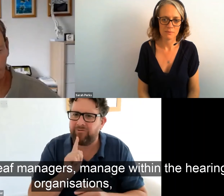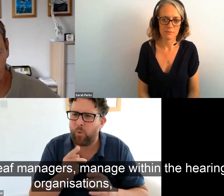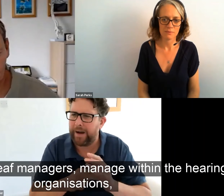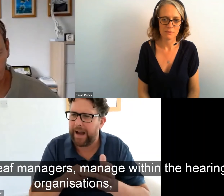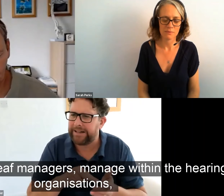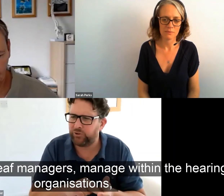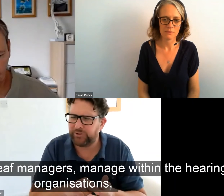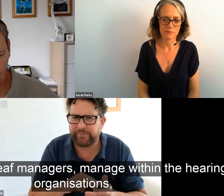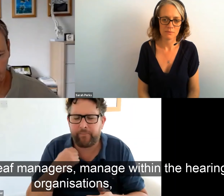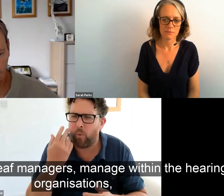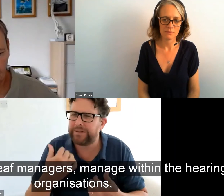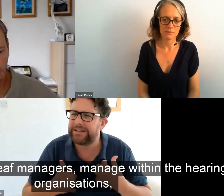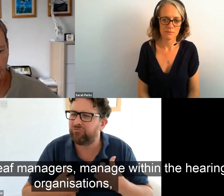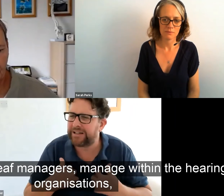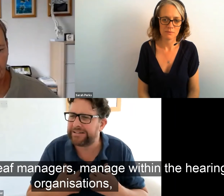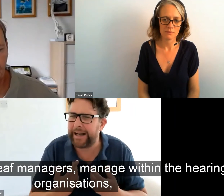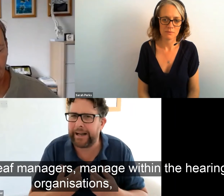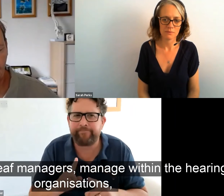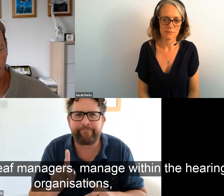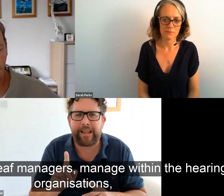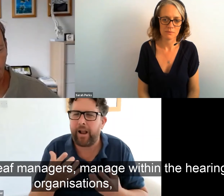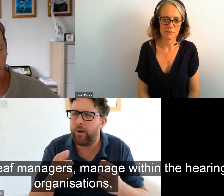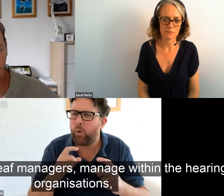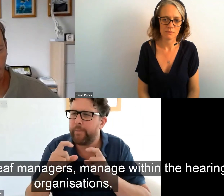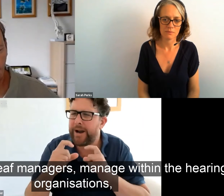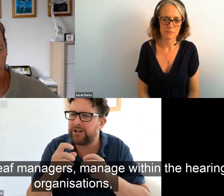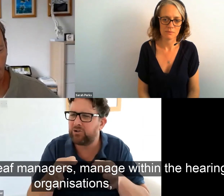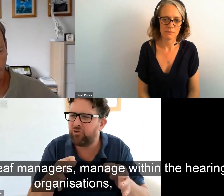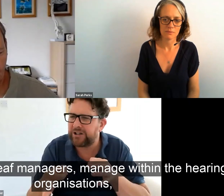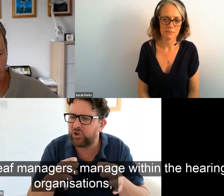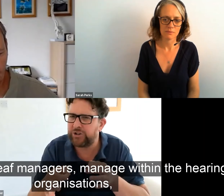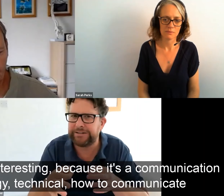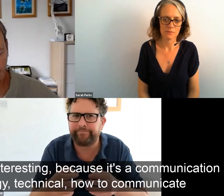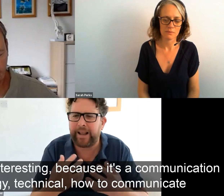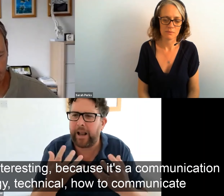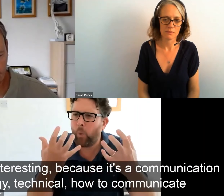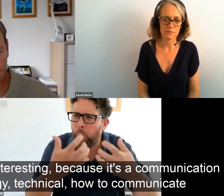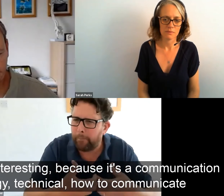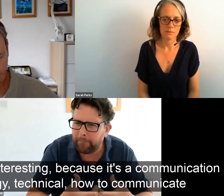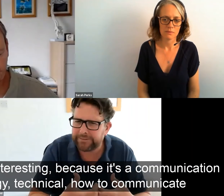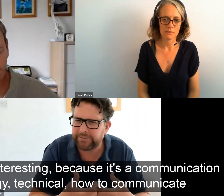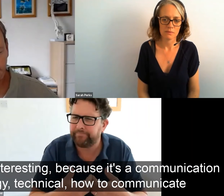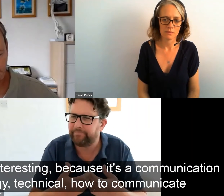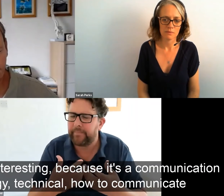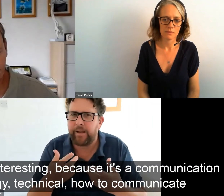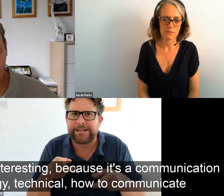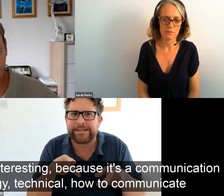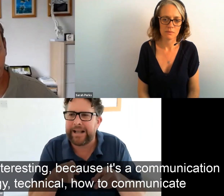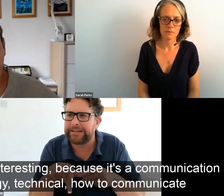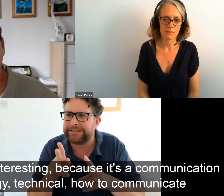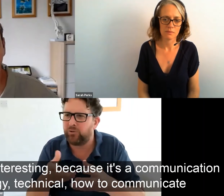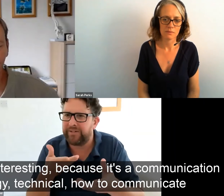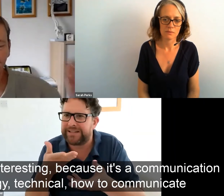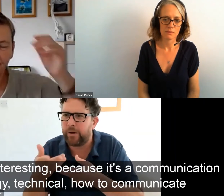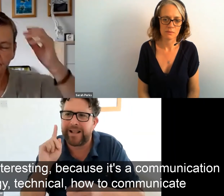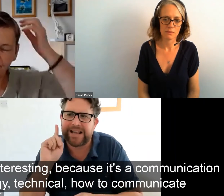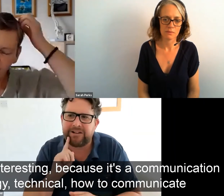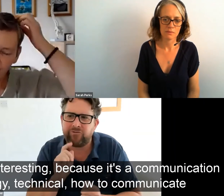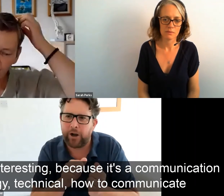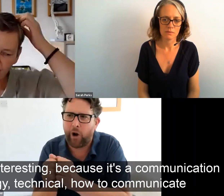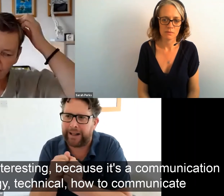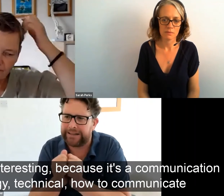how do deaf managers manage within a hearing organization? It's always interesting because it's a communication